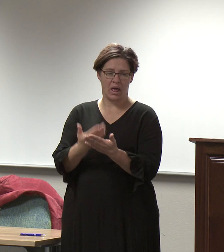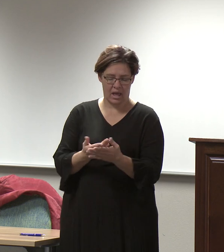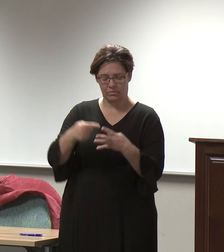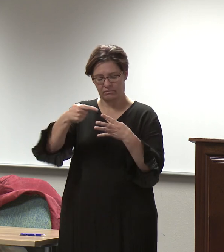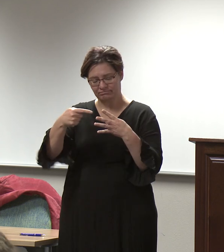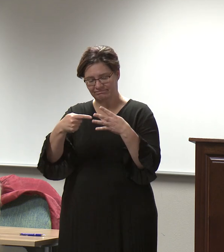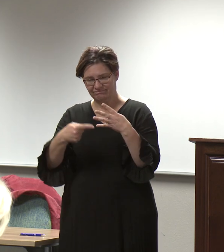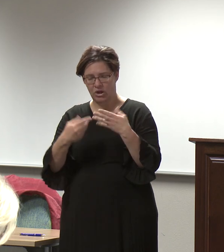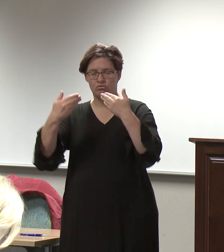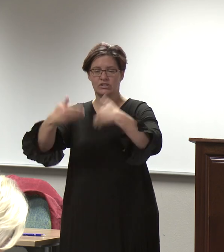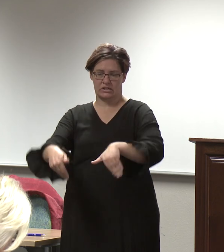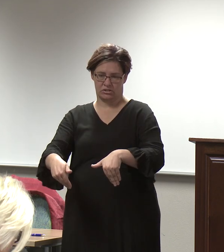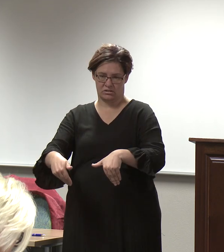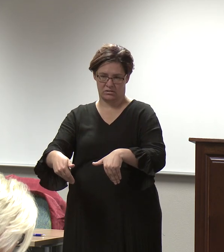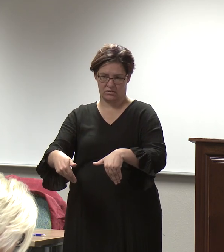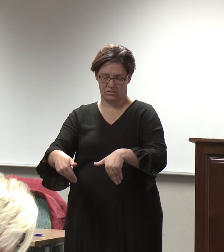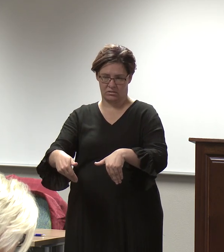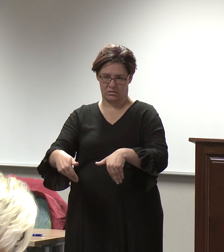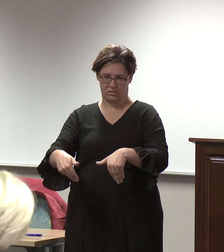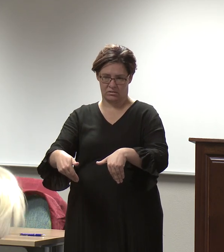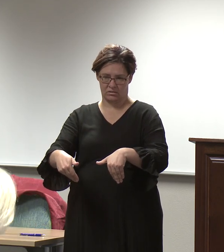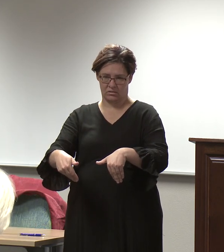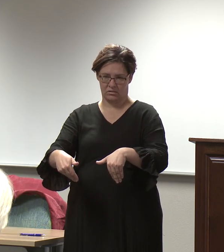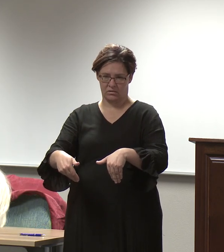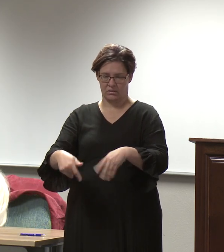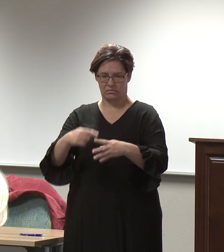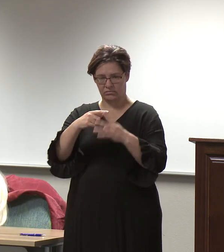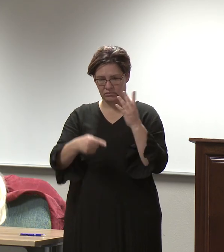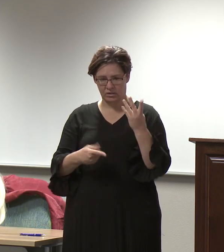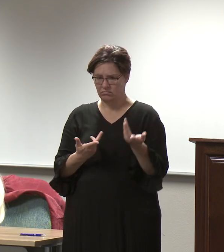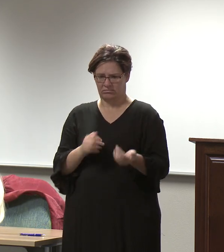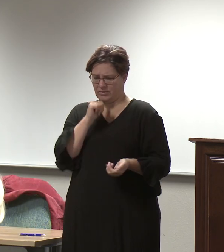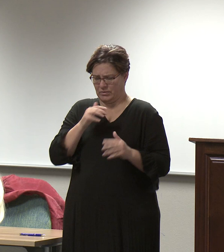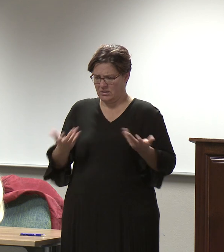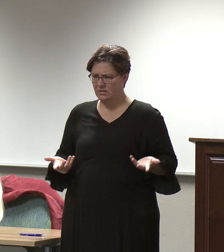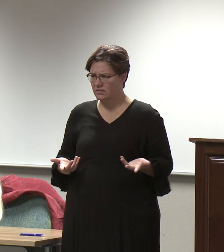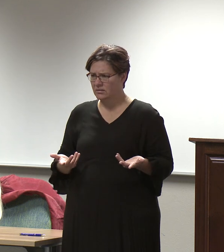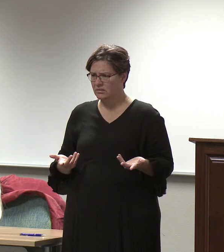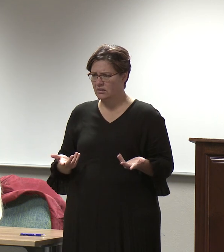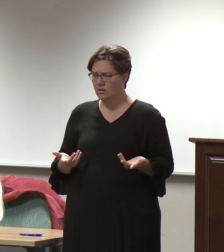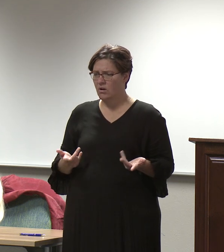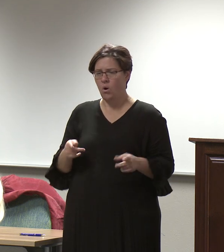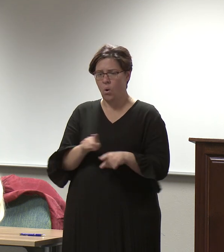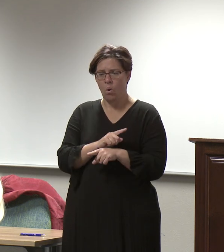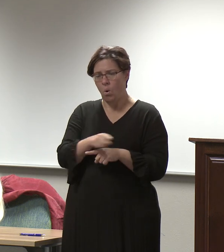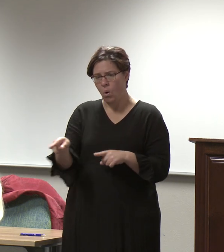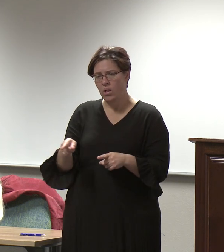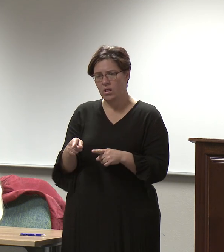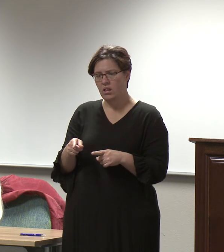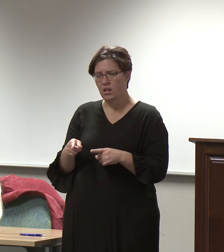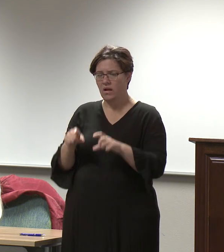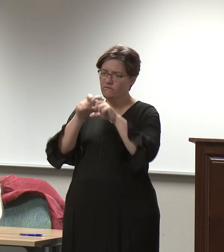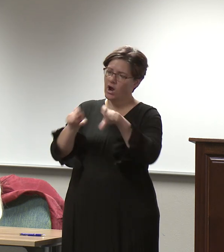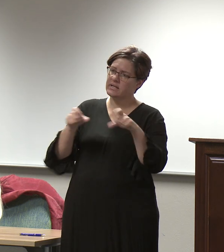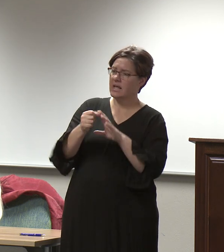certain restrictions that are all of them benevolent. They are also all of them phrased in